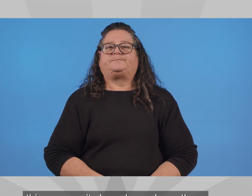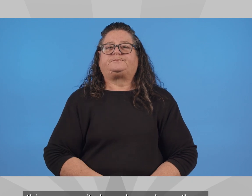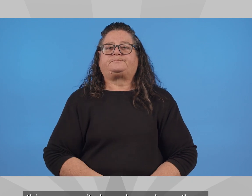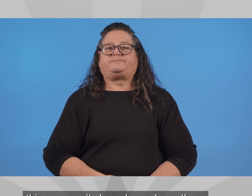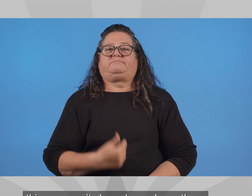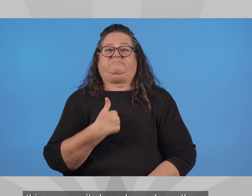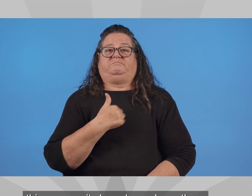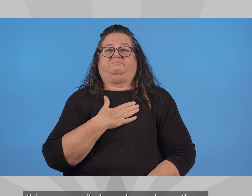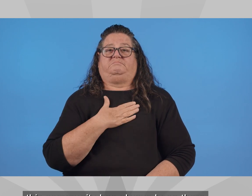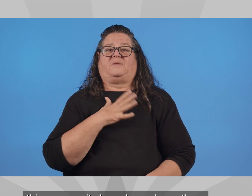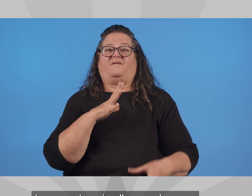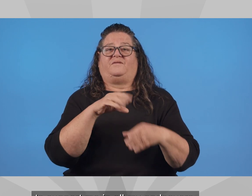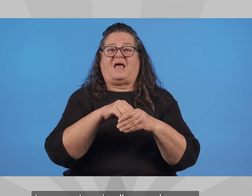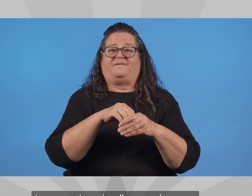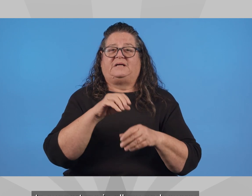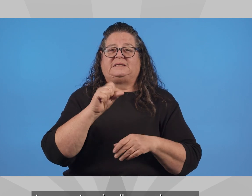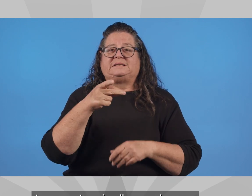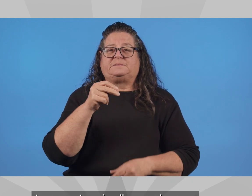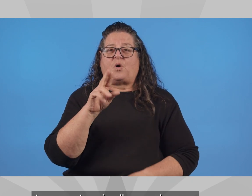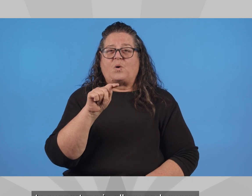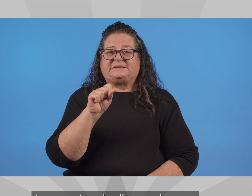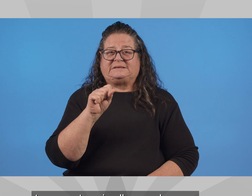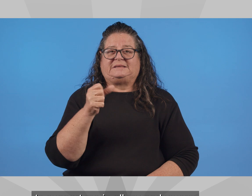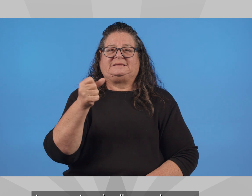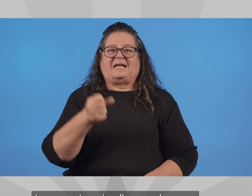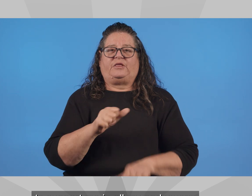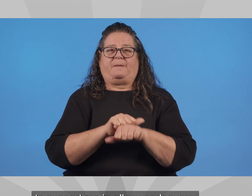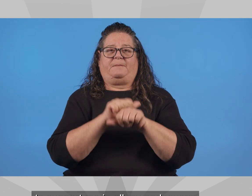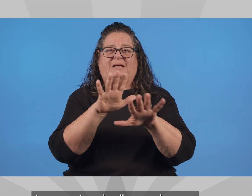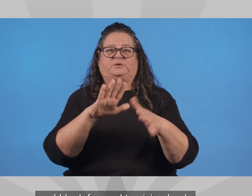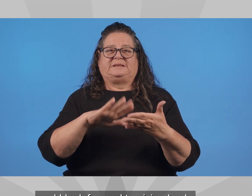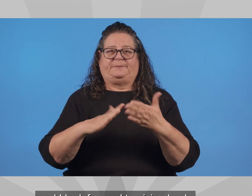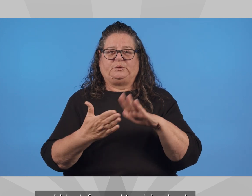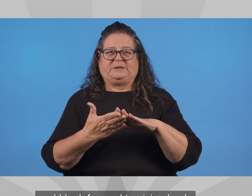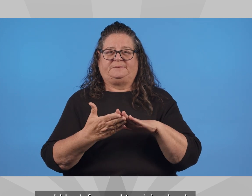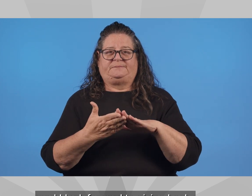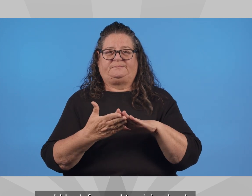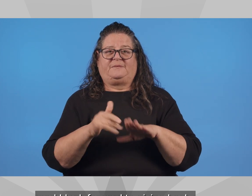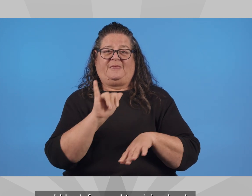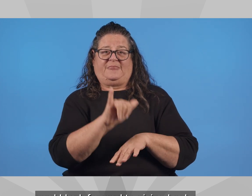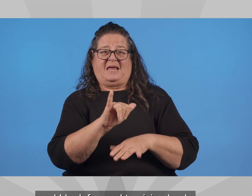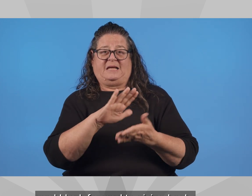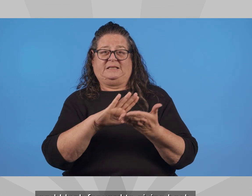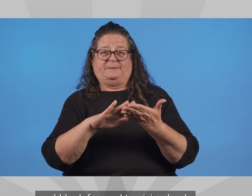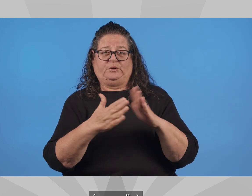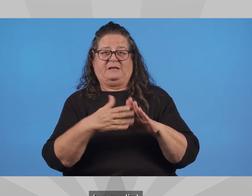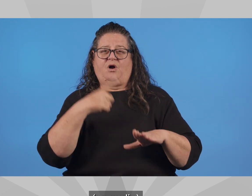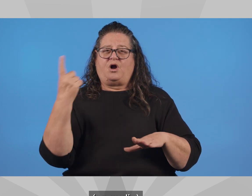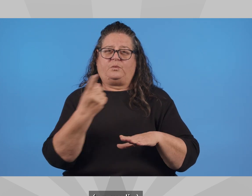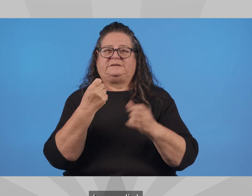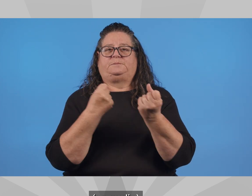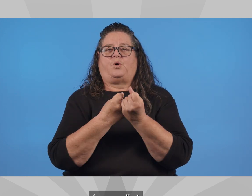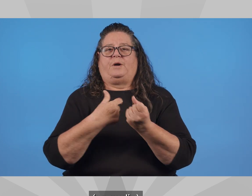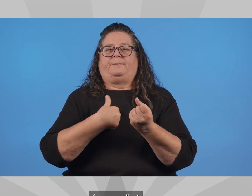This community has always been there to support me in all my endeavors, and I look forward to giving back.